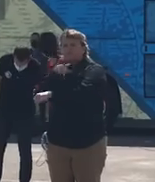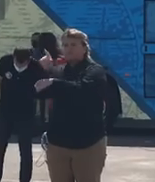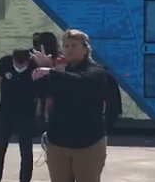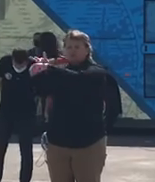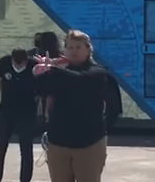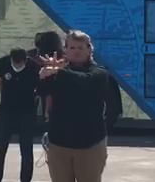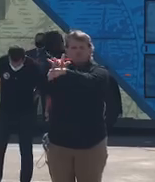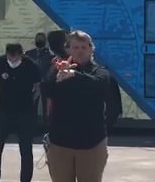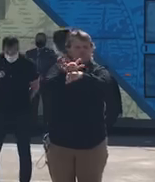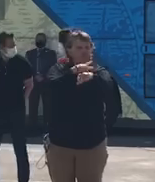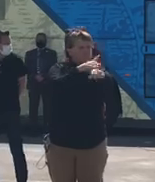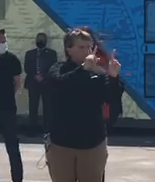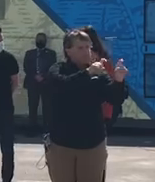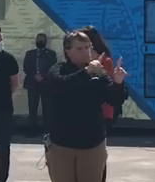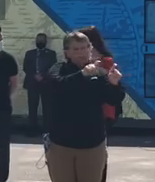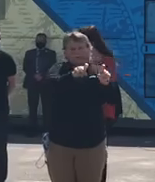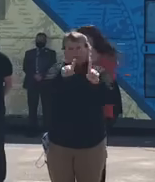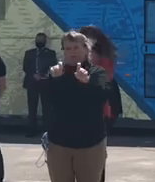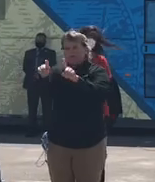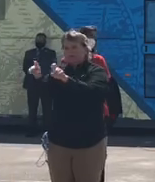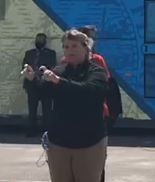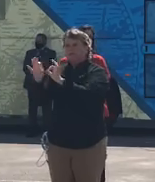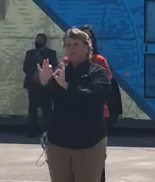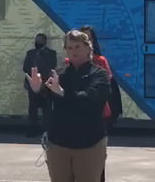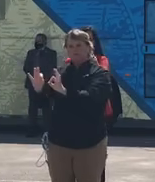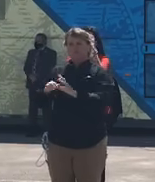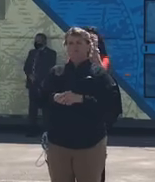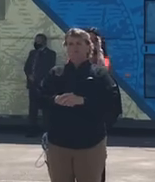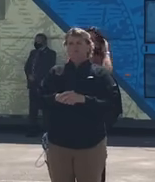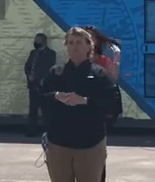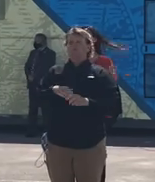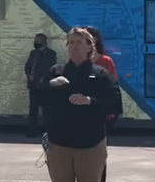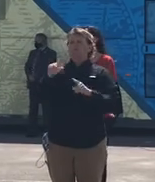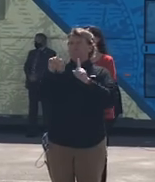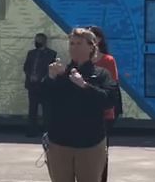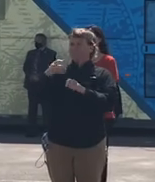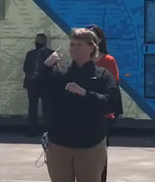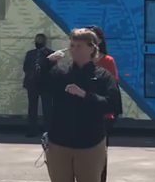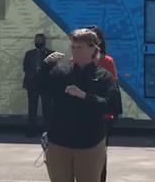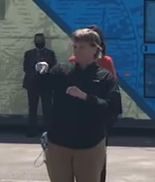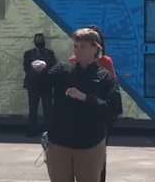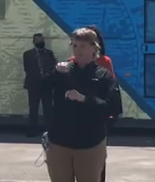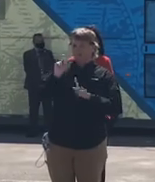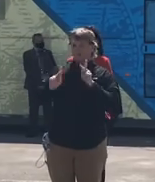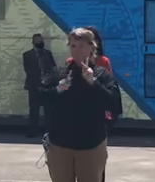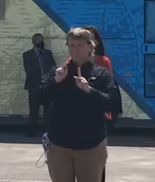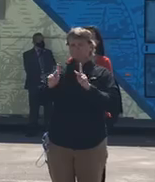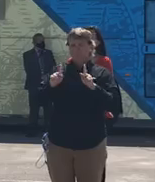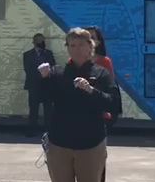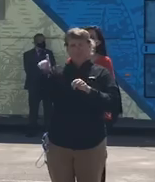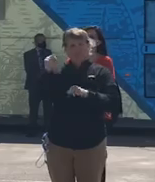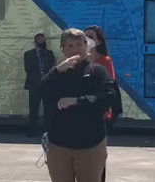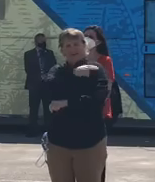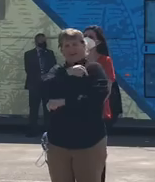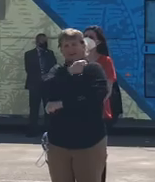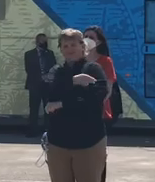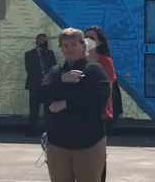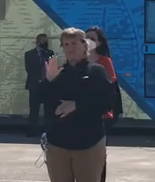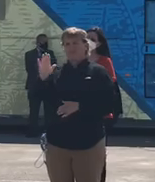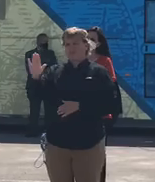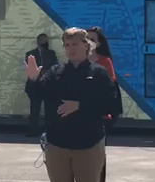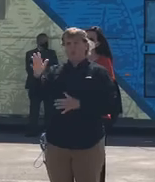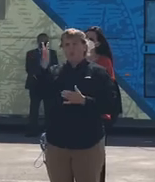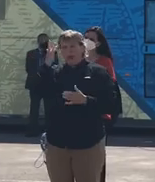asked for it. Some of them are interested in doing it, and they'll be able to do it to their workers at their hospitals without even them having to come